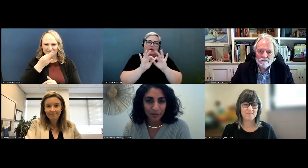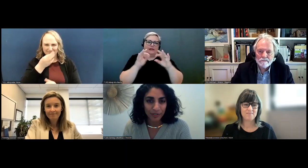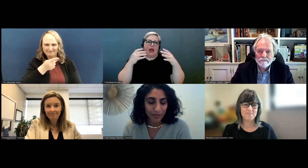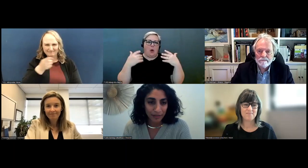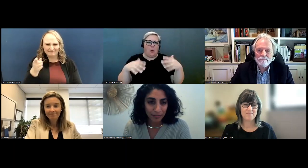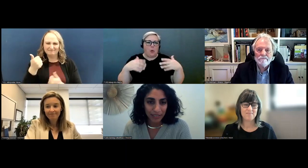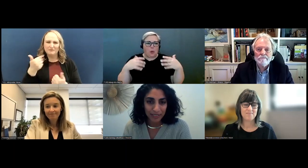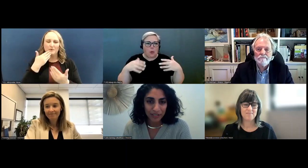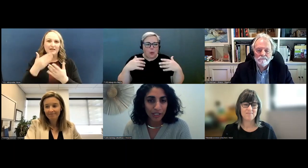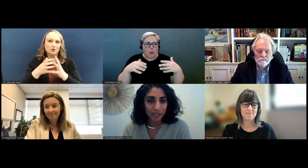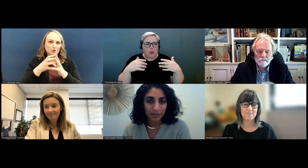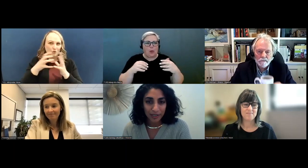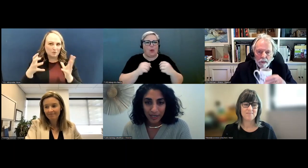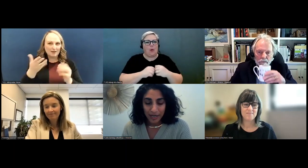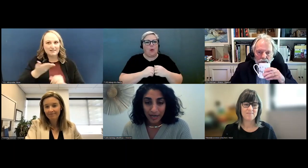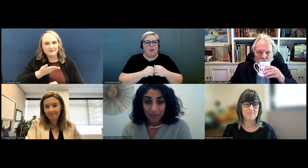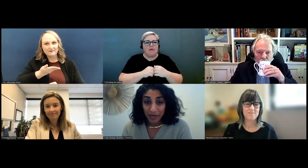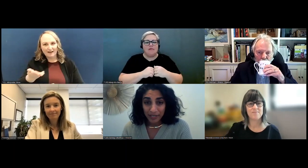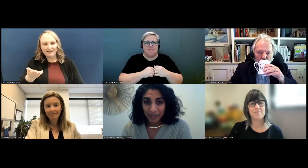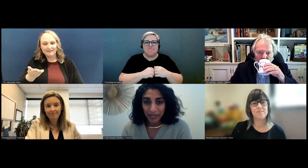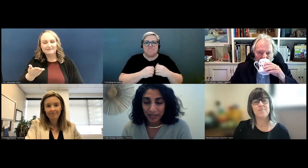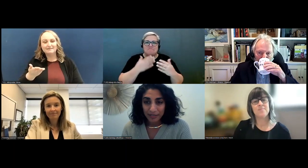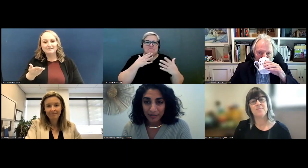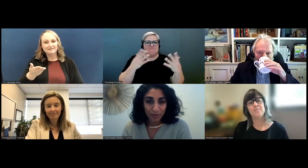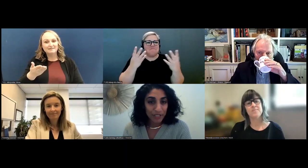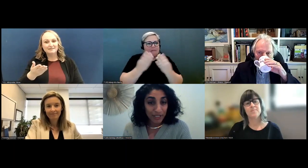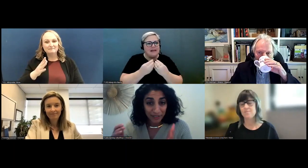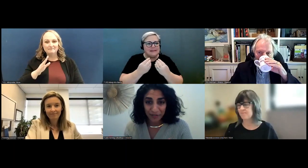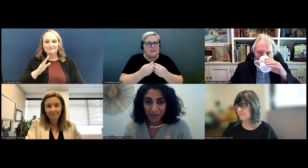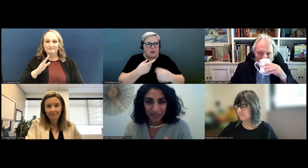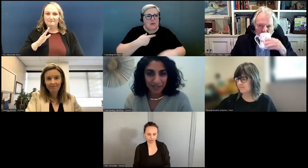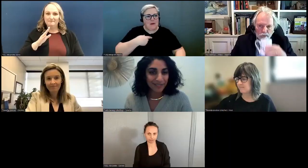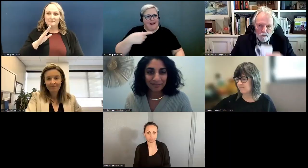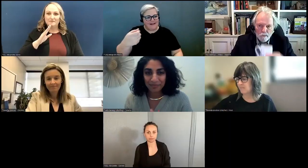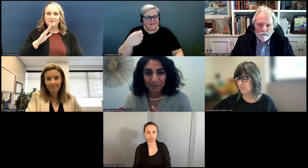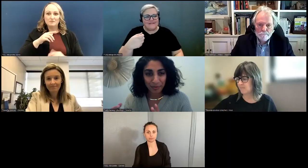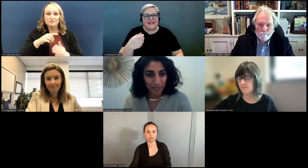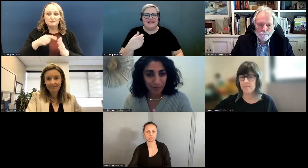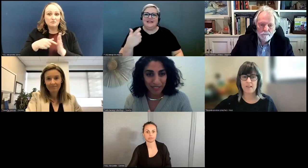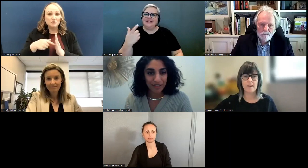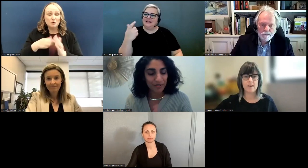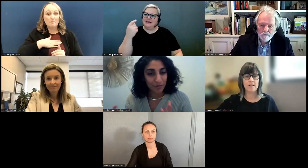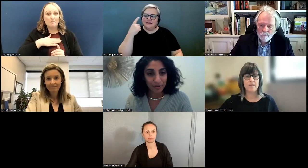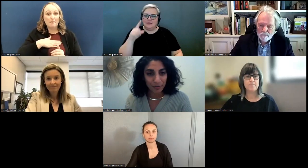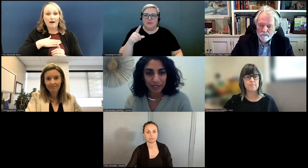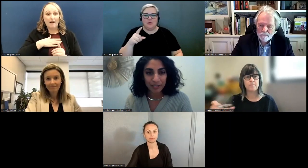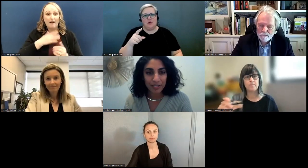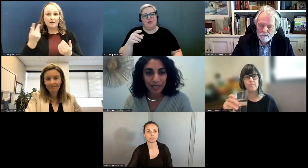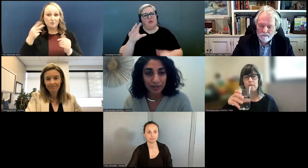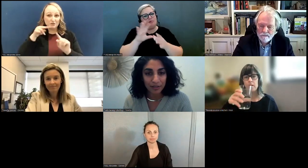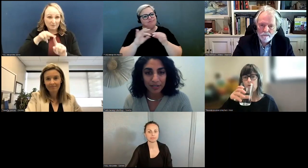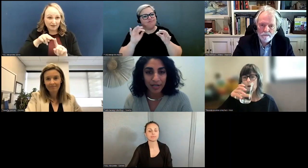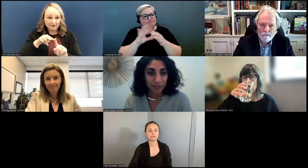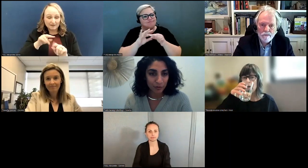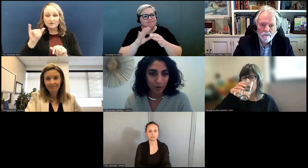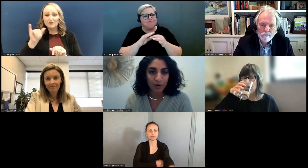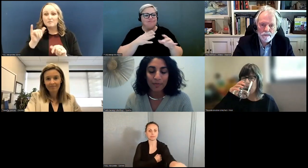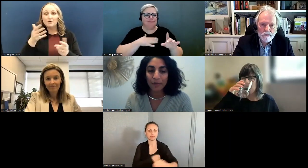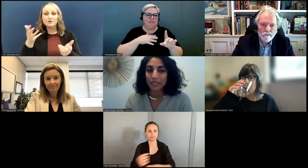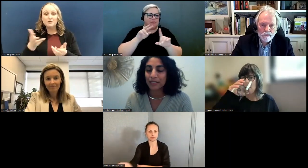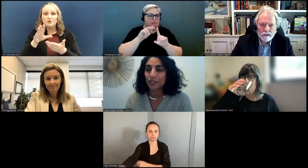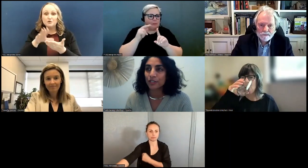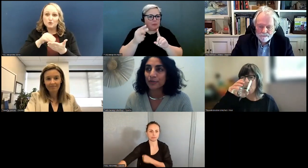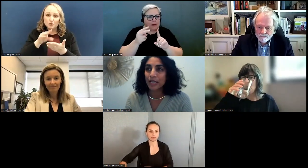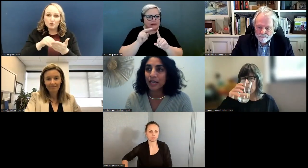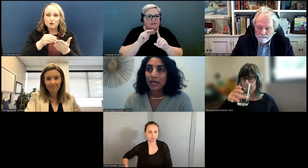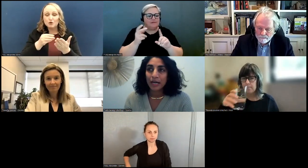much for inviting me to share my particular perspective. I'm also here to learn and grow